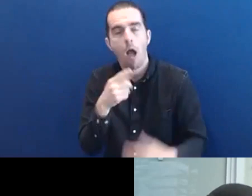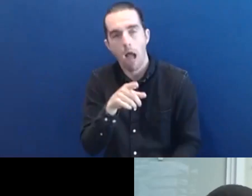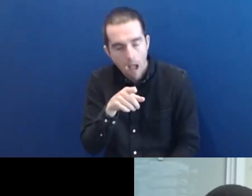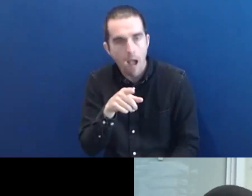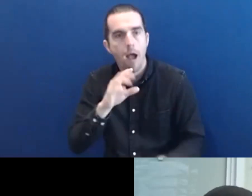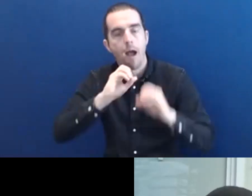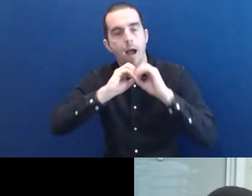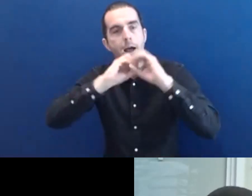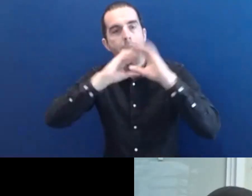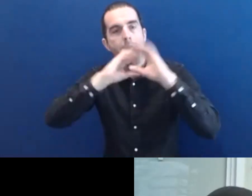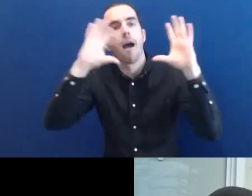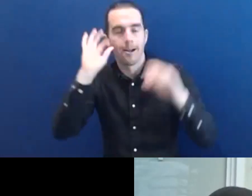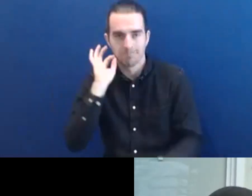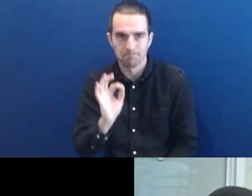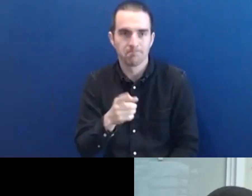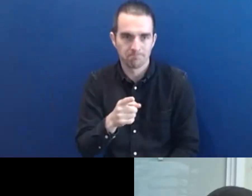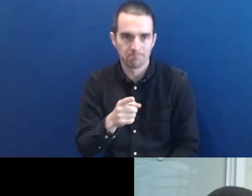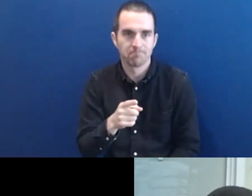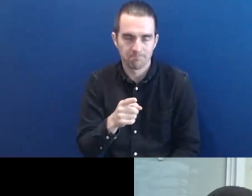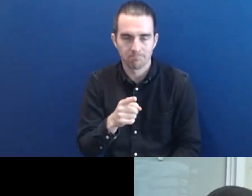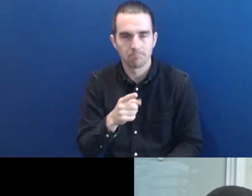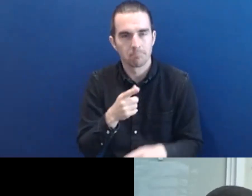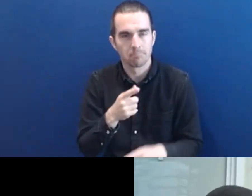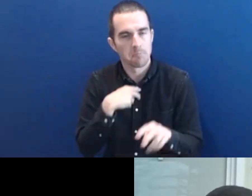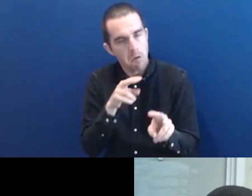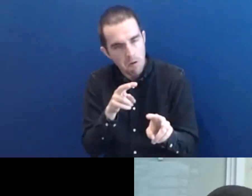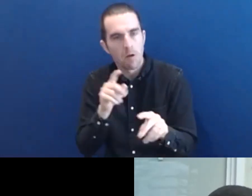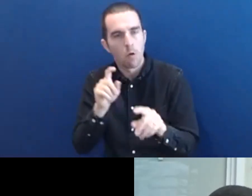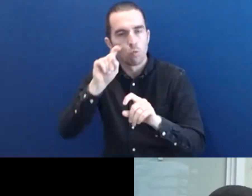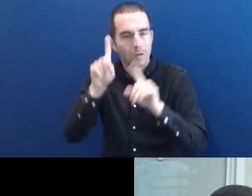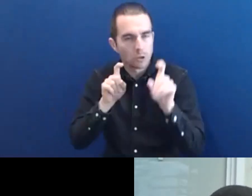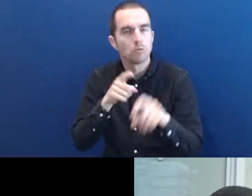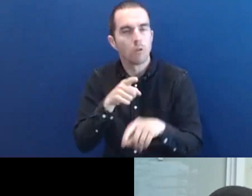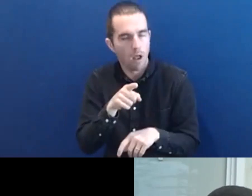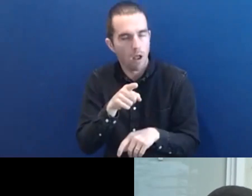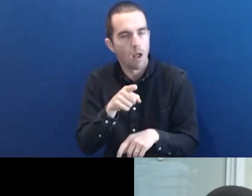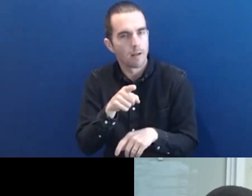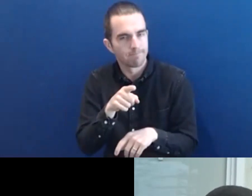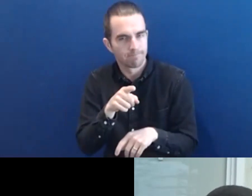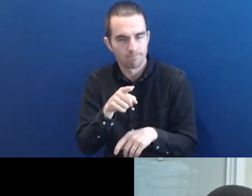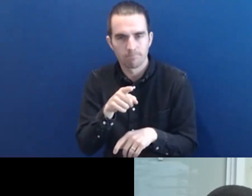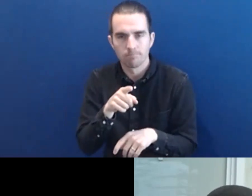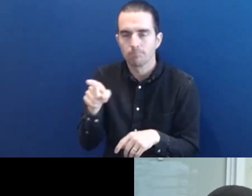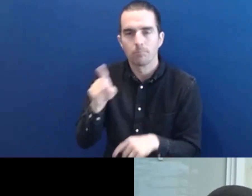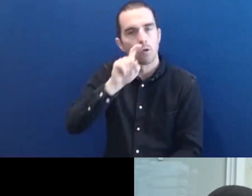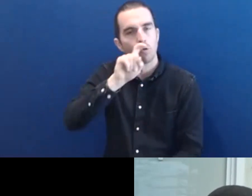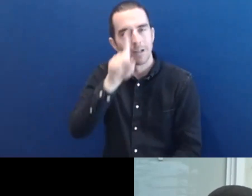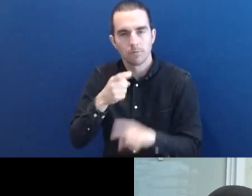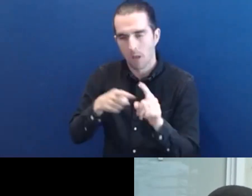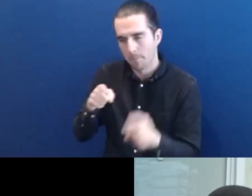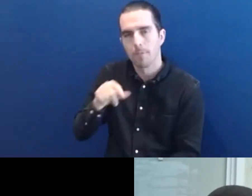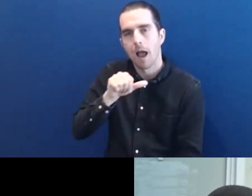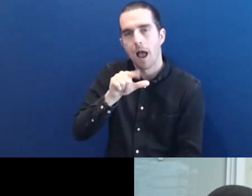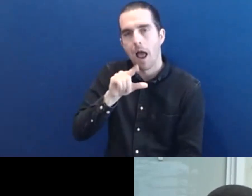There's actually an interesting question here from Alison Marshall from